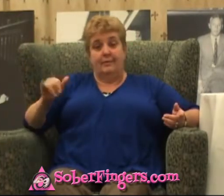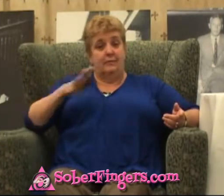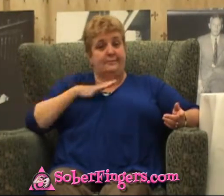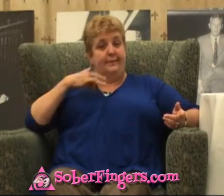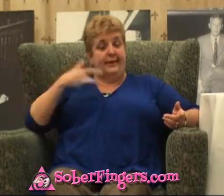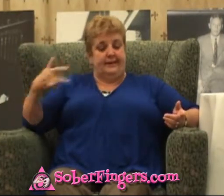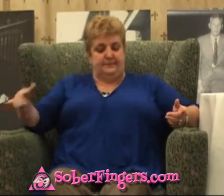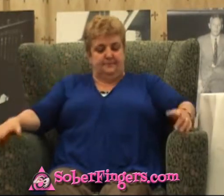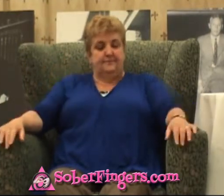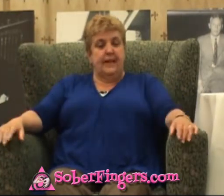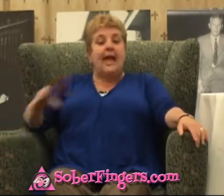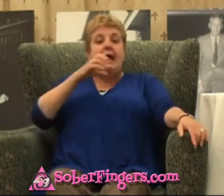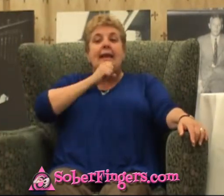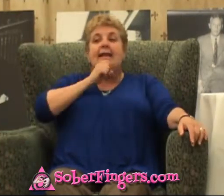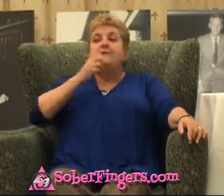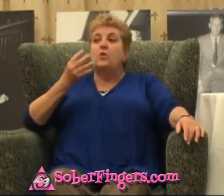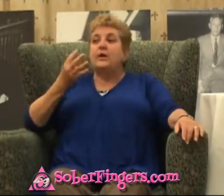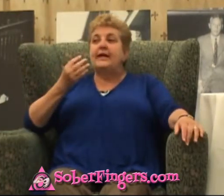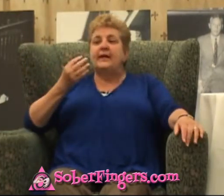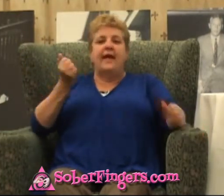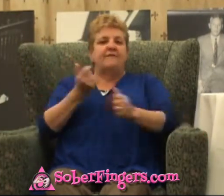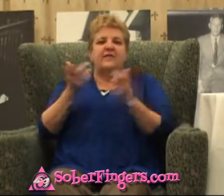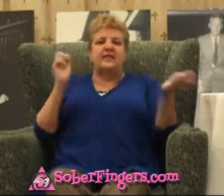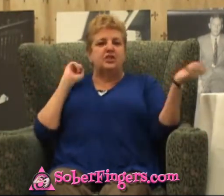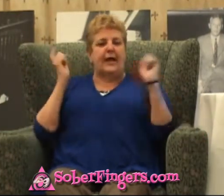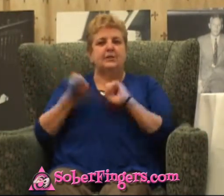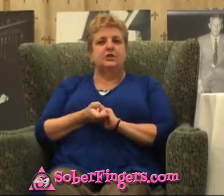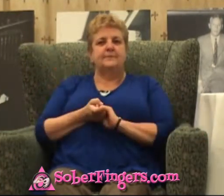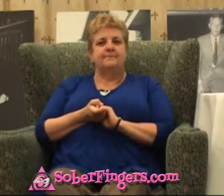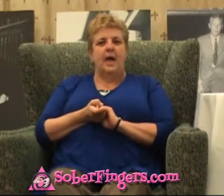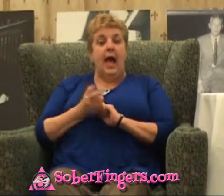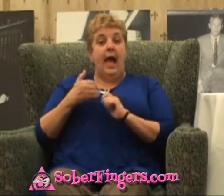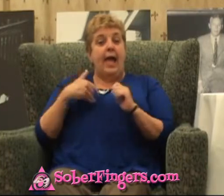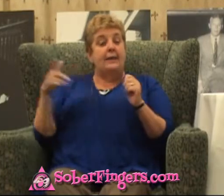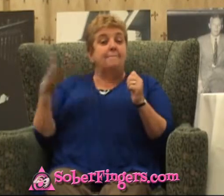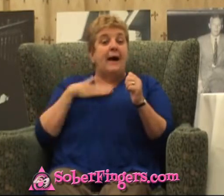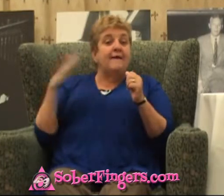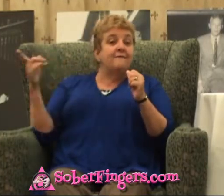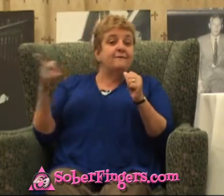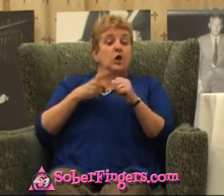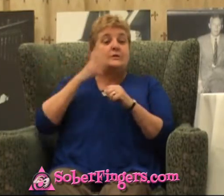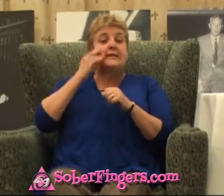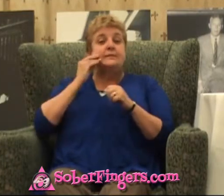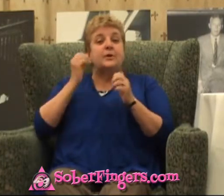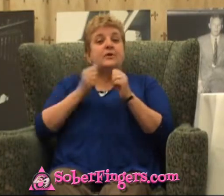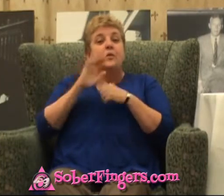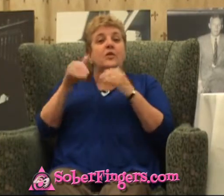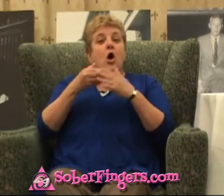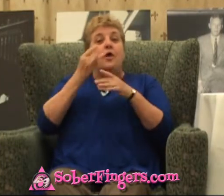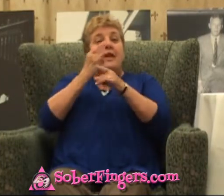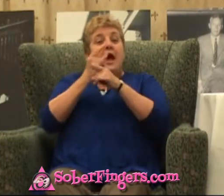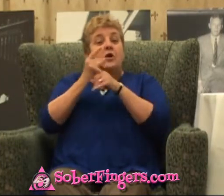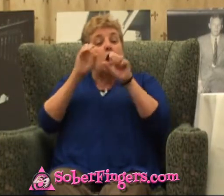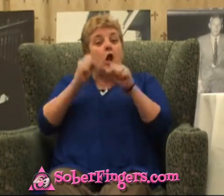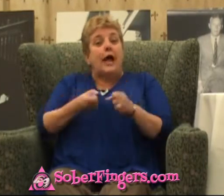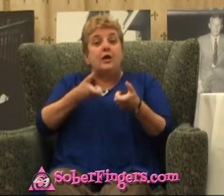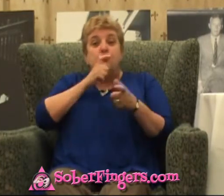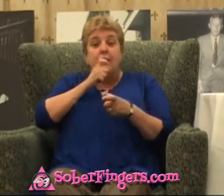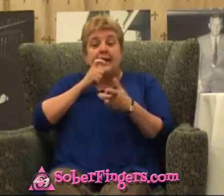But at 14, like I said, all that changed. At 14, I had my first experience with as much alcohol as I could possibly put into my system. And what happened